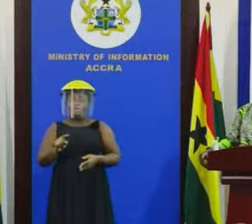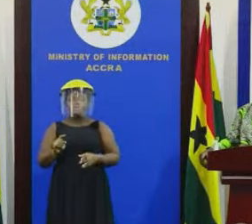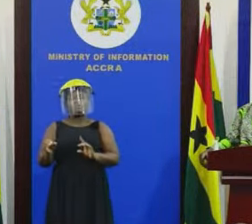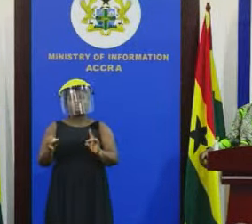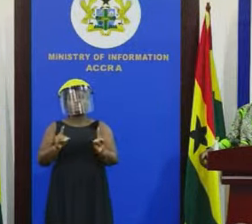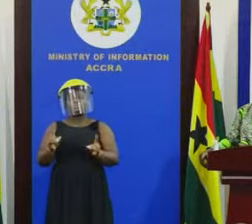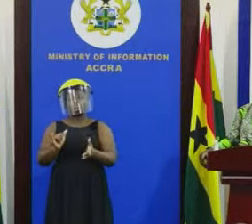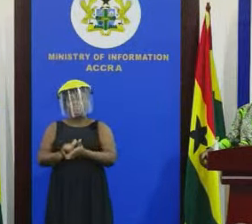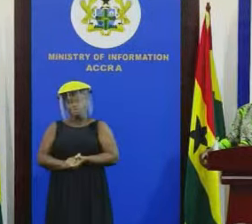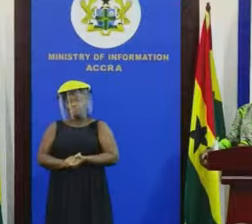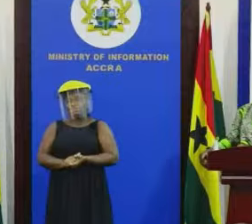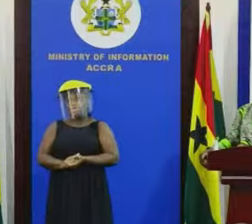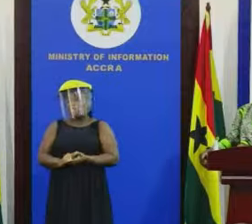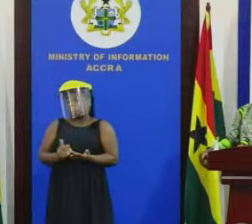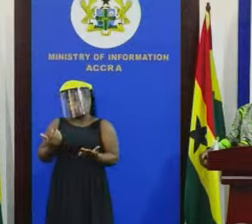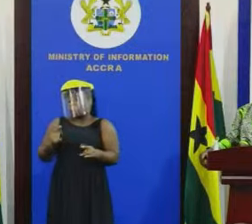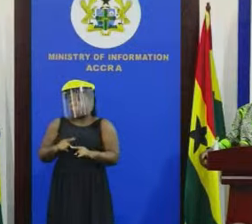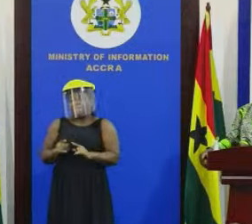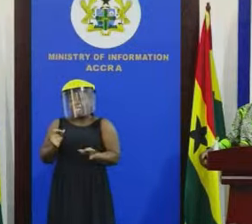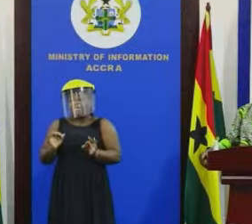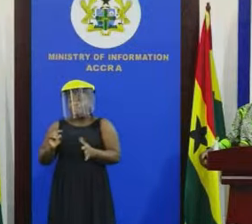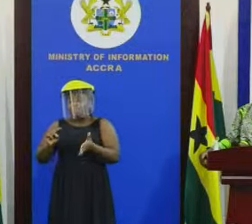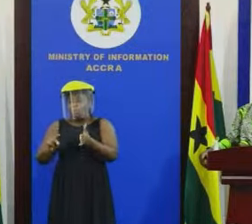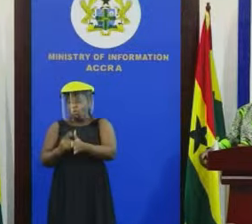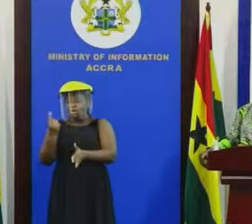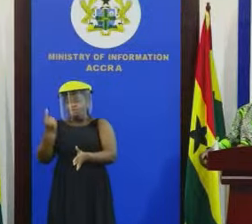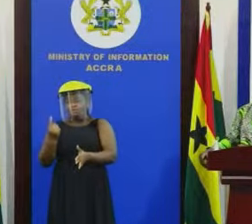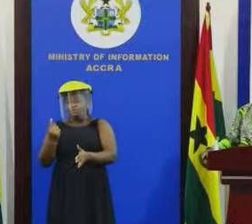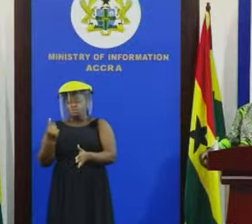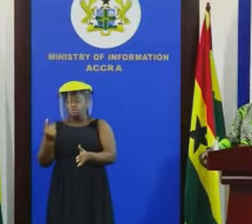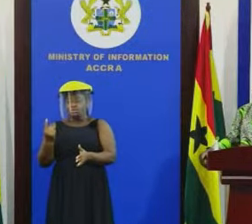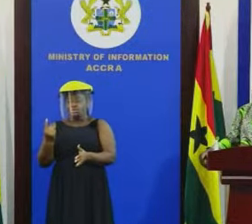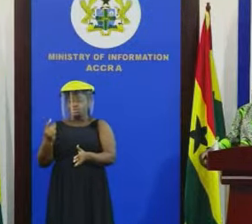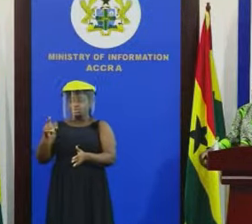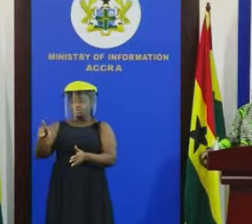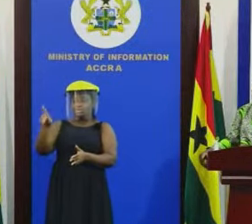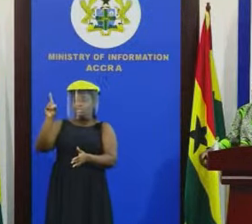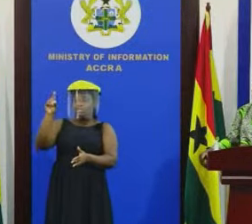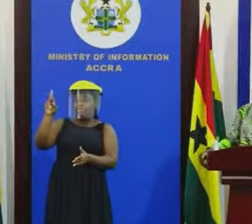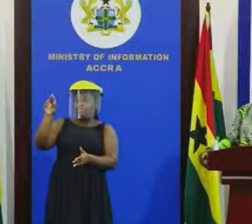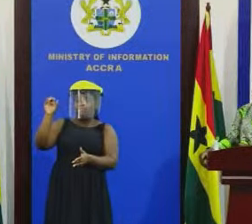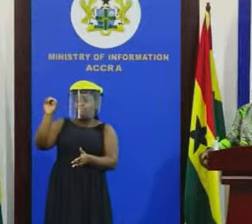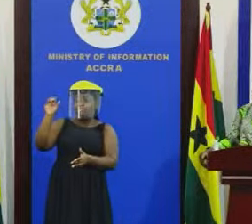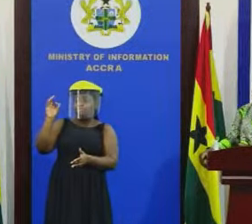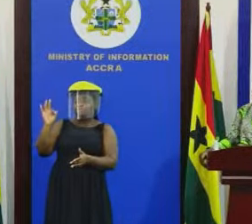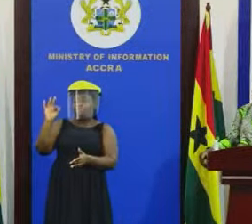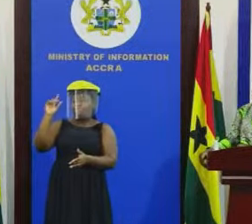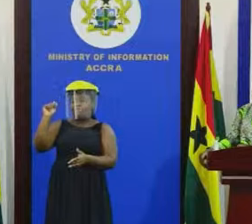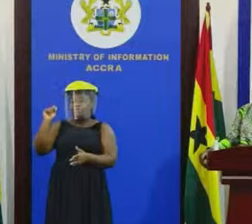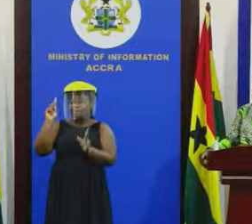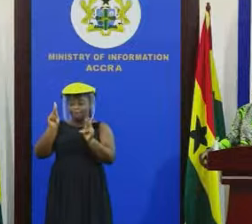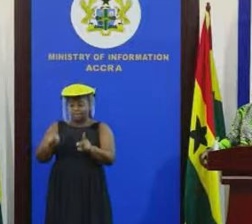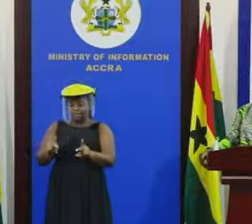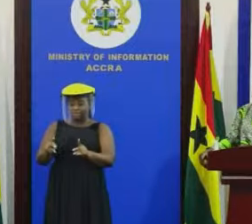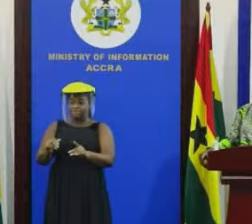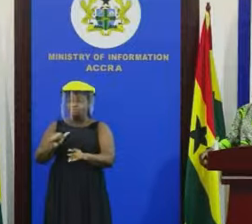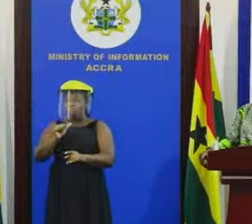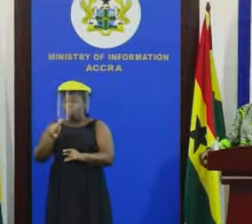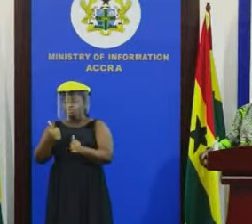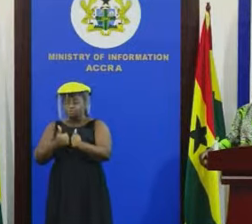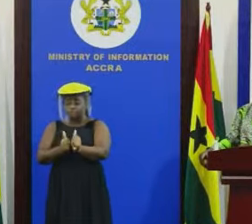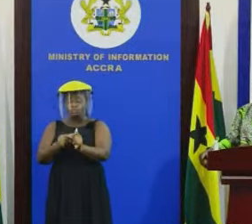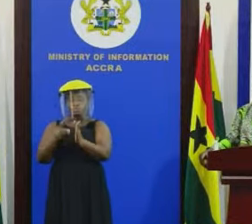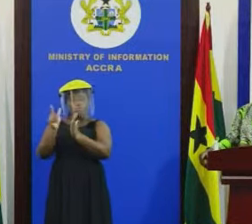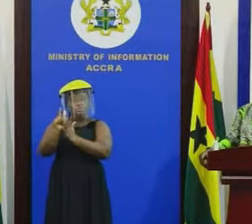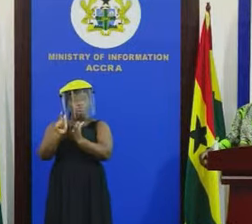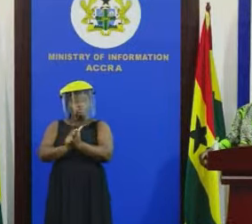deal with this situation. Other than that, I think once the craft is engaged in an illegal activity, I think we should all